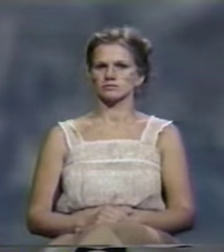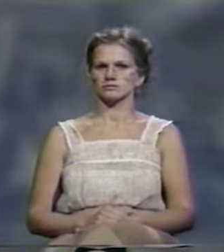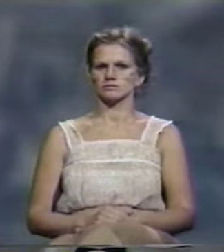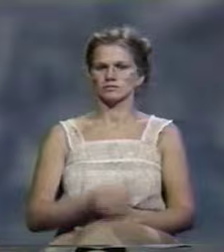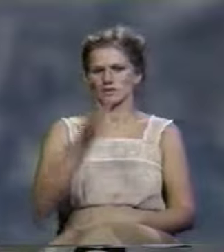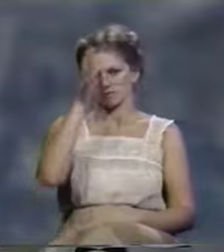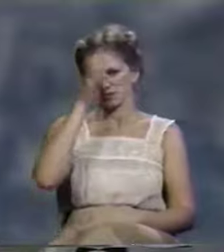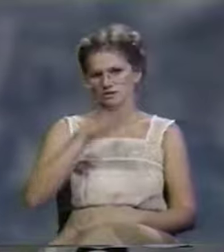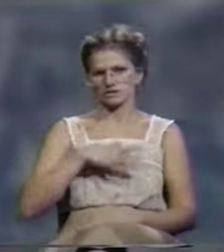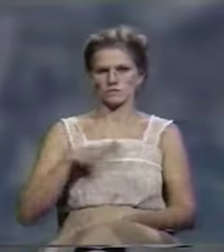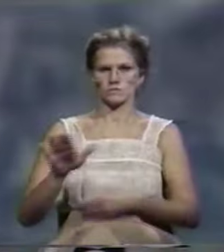this.